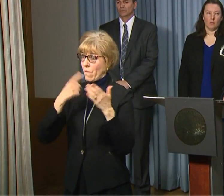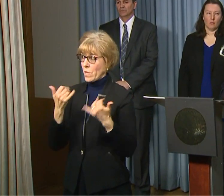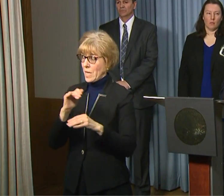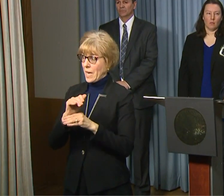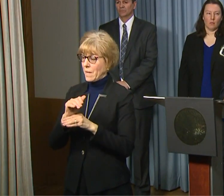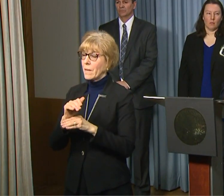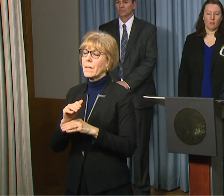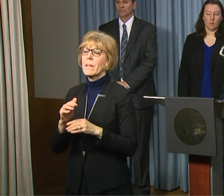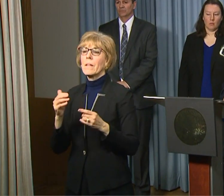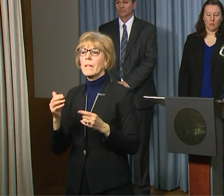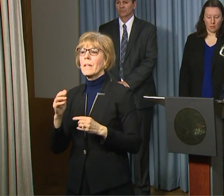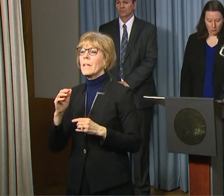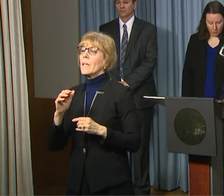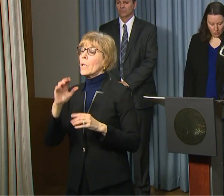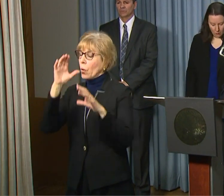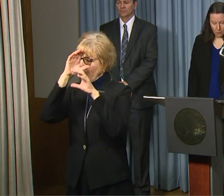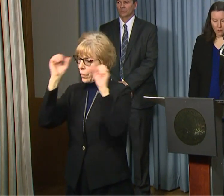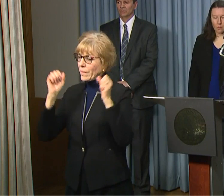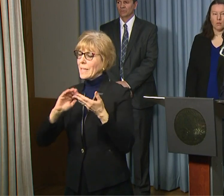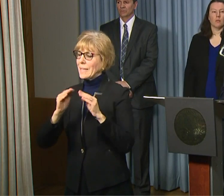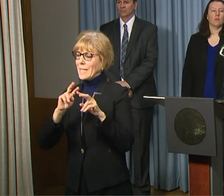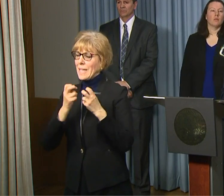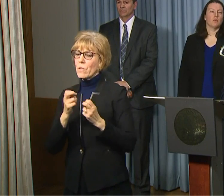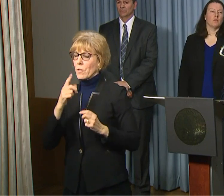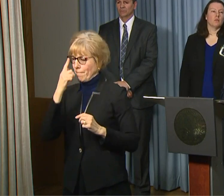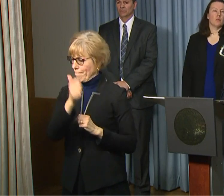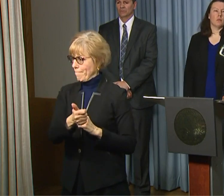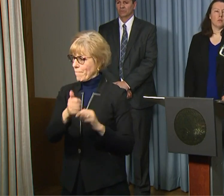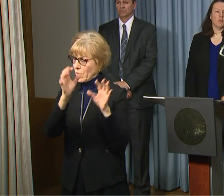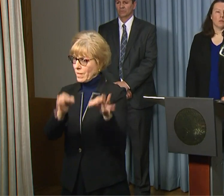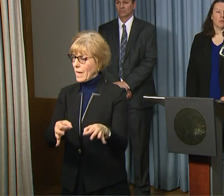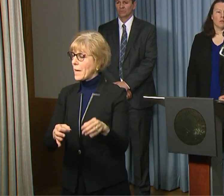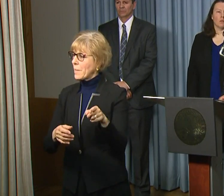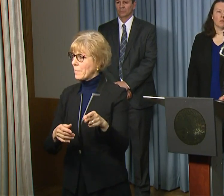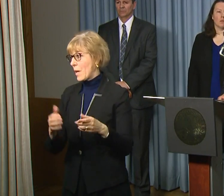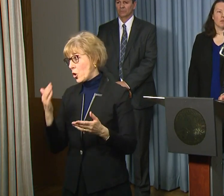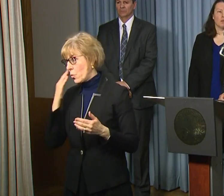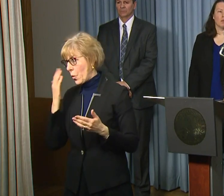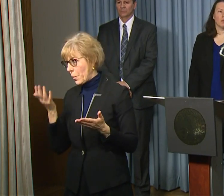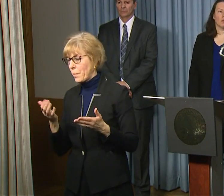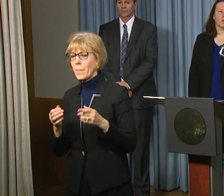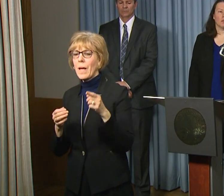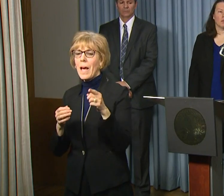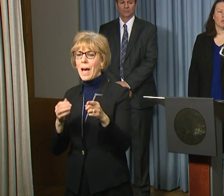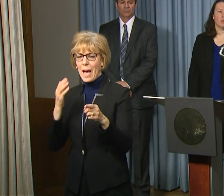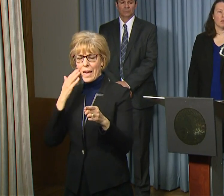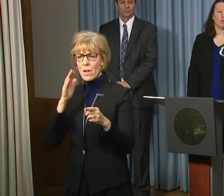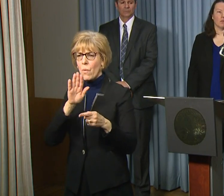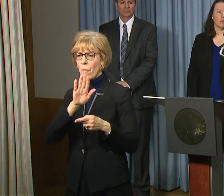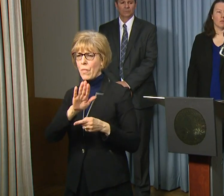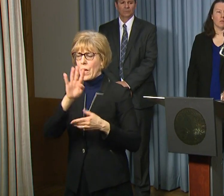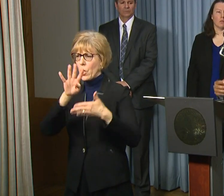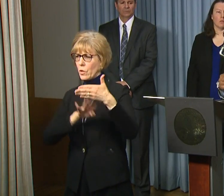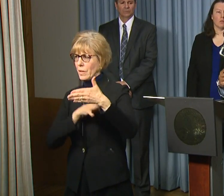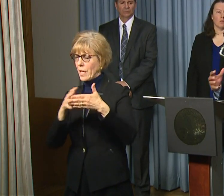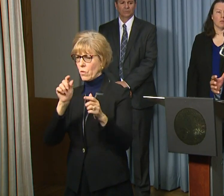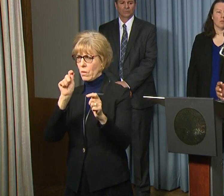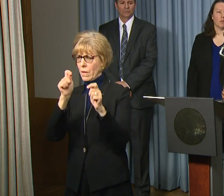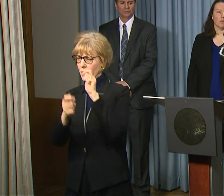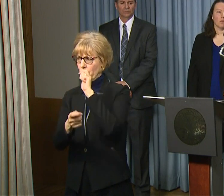all, that's the call of the president of the City Council, as you know. And I know they have modified their schedule and